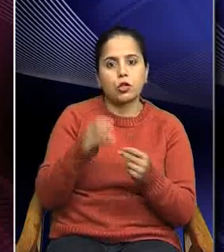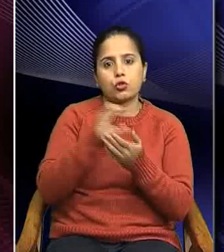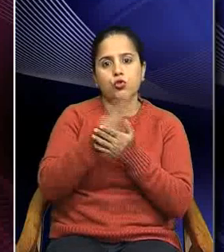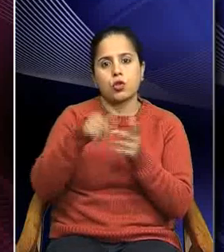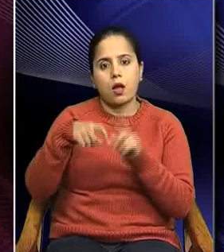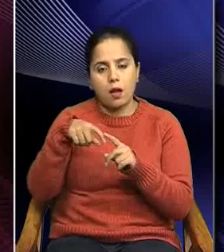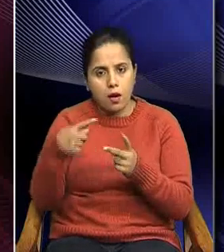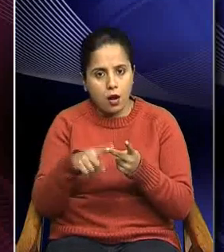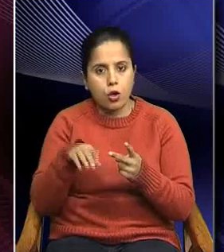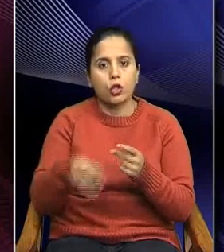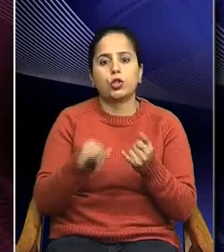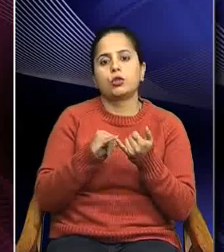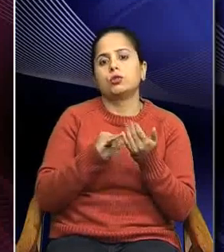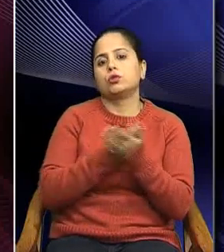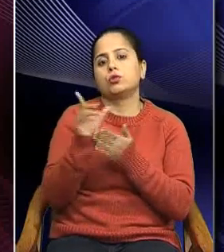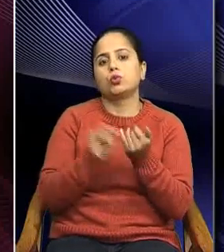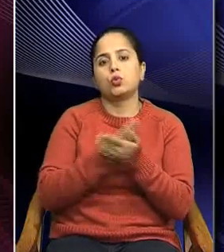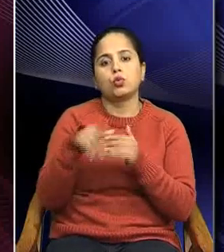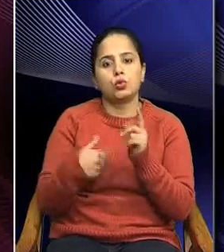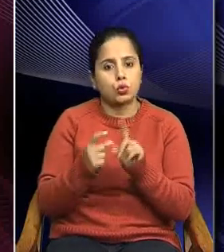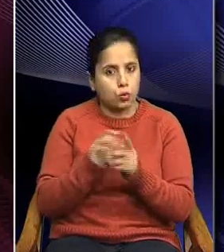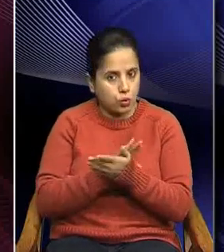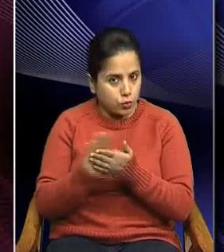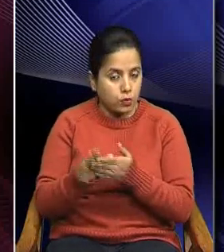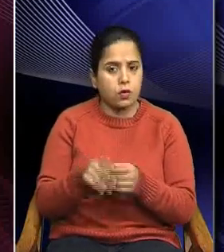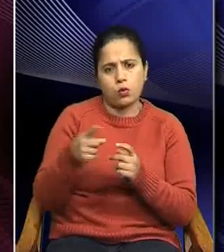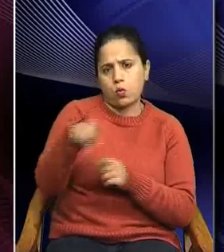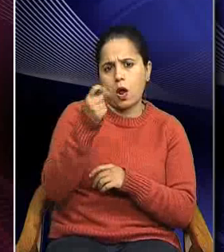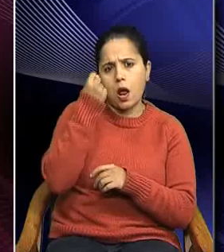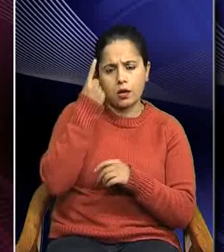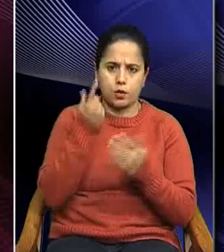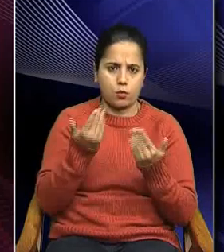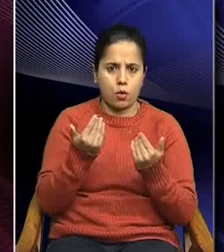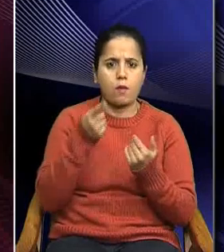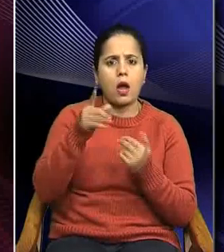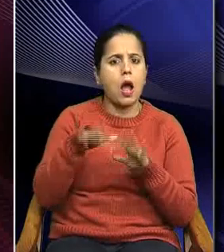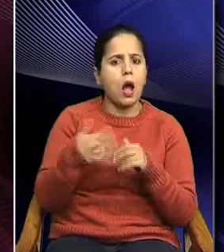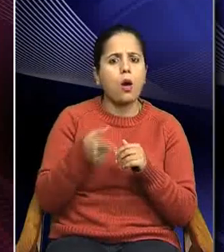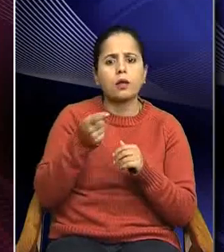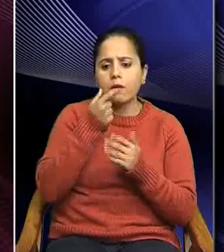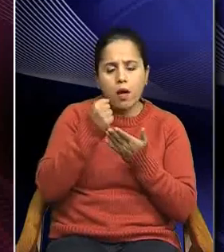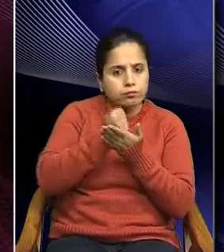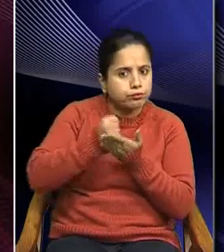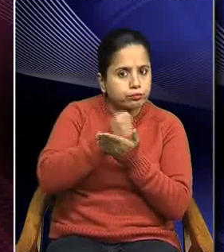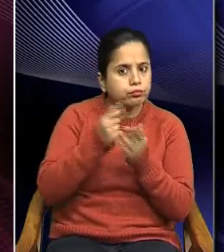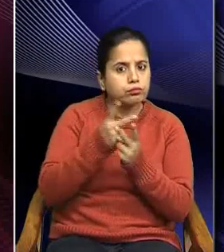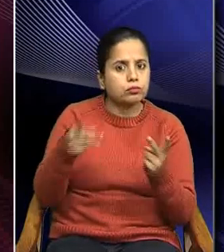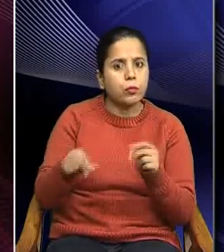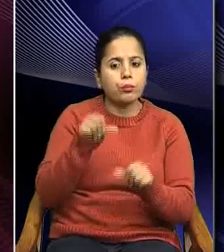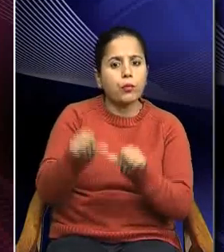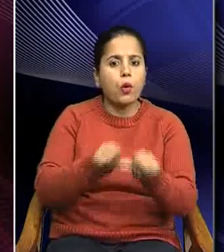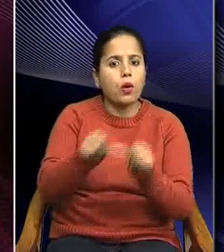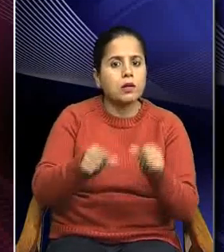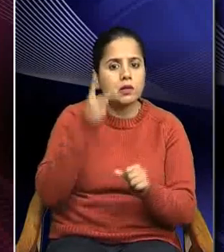Shushruta and so forth, you would understand as to how Ayurveda looks at the process